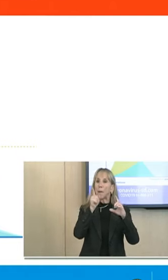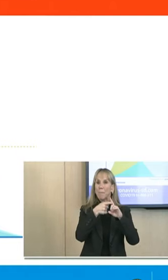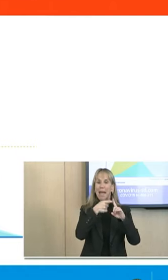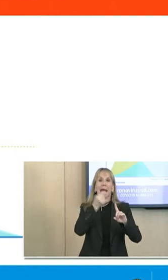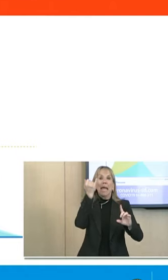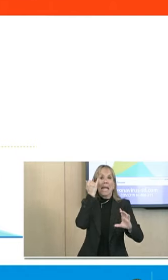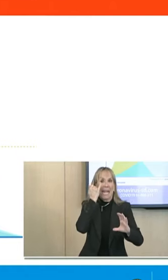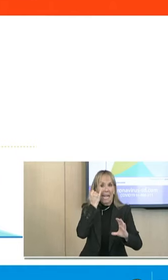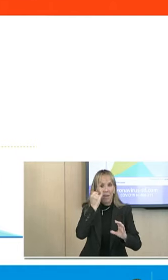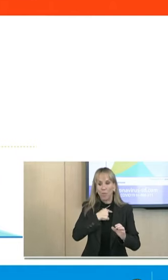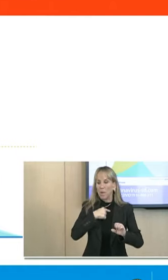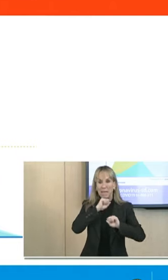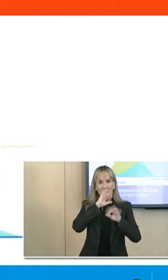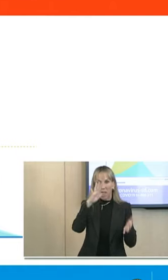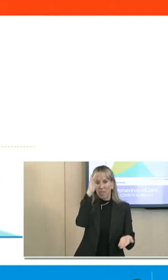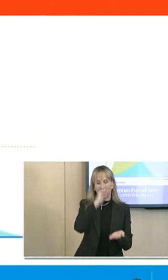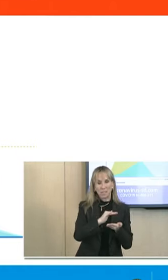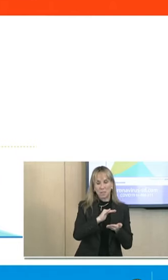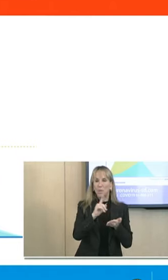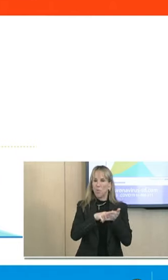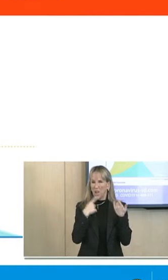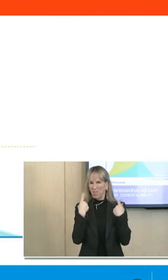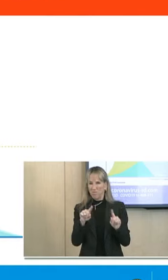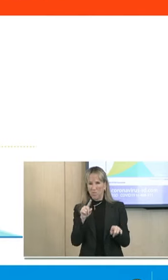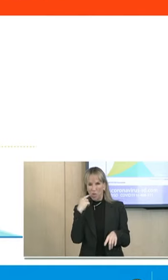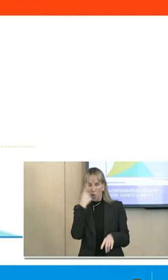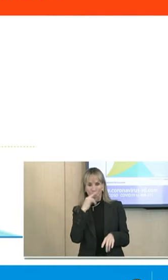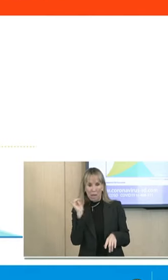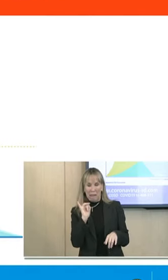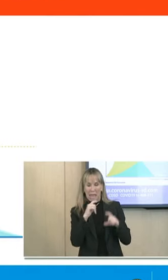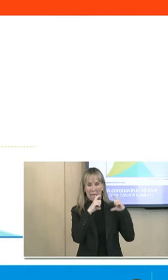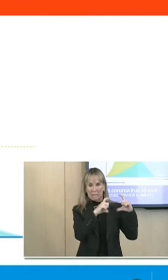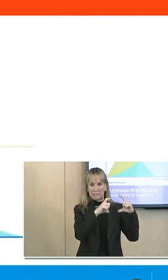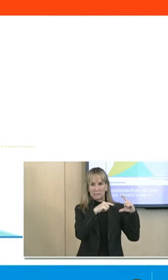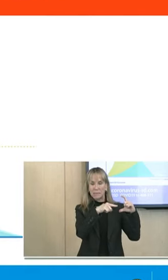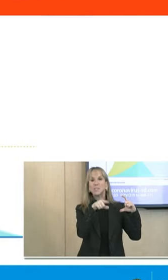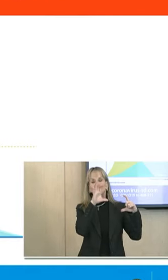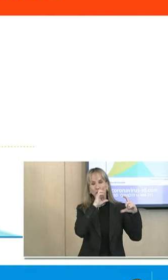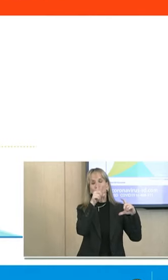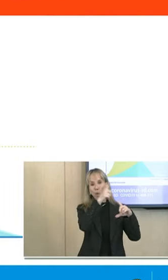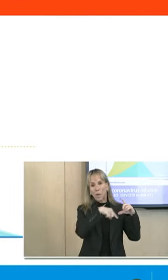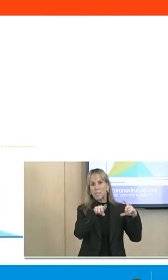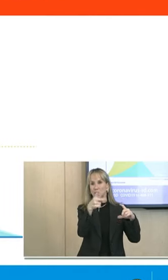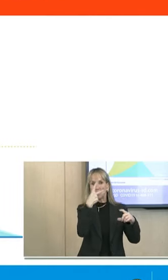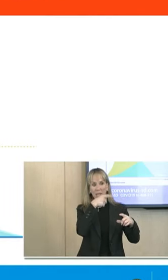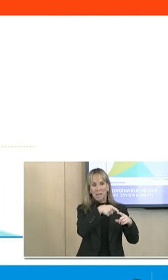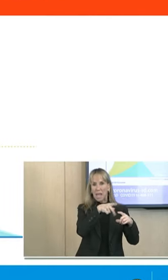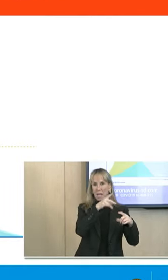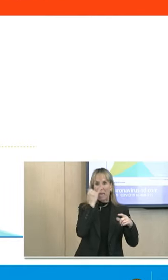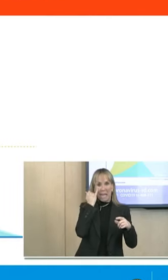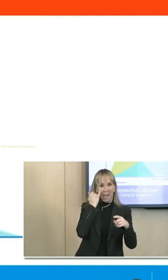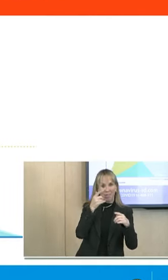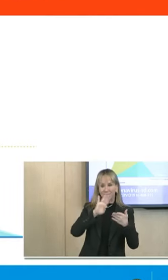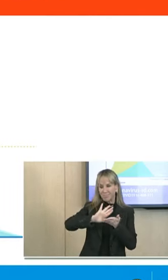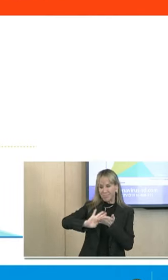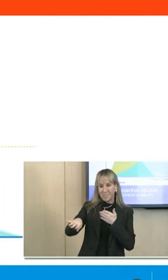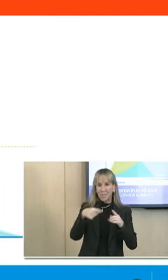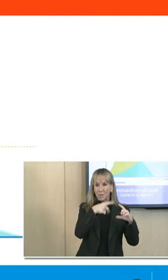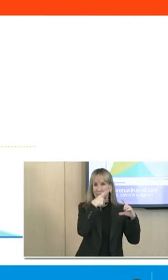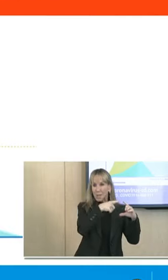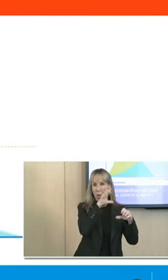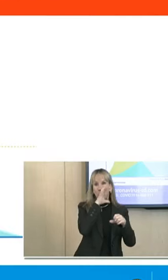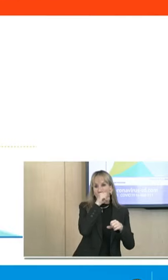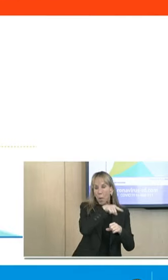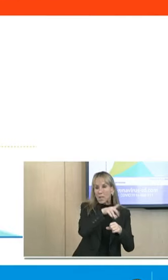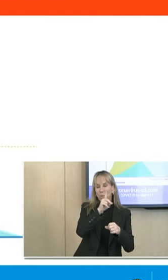we would have regionally, which would lead to both significant loss of life as well as, if you can see